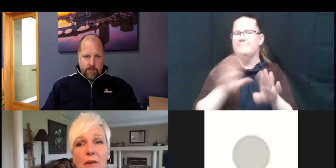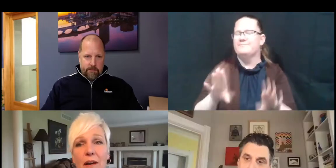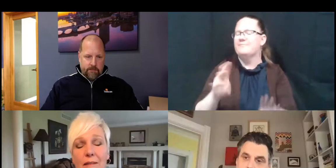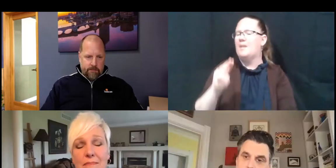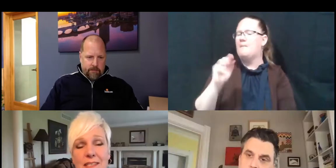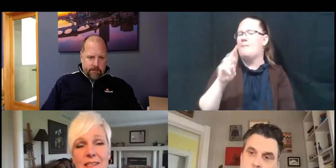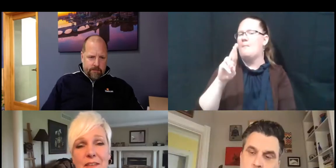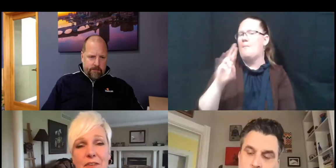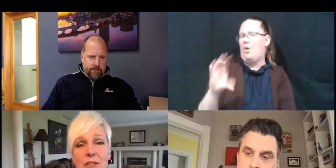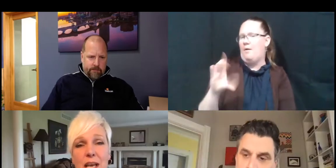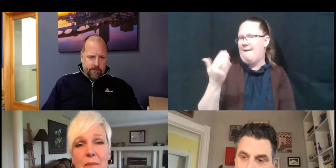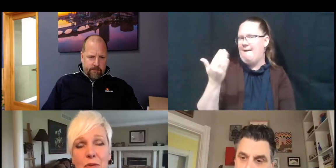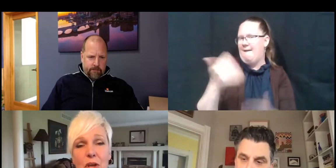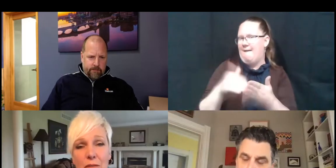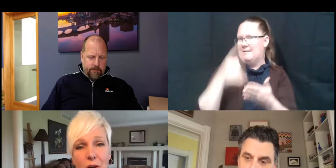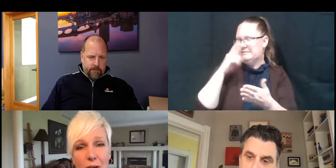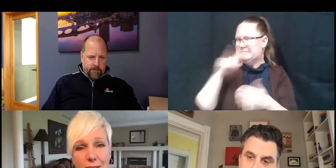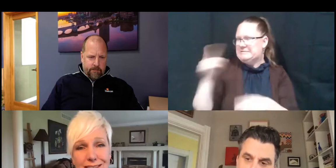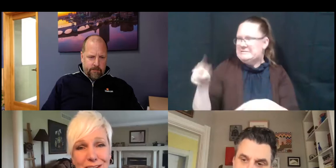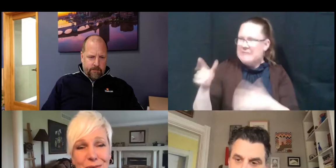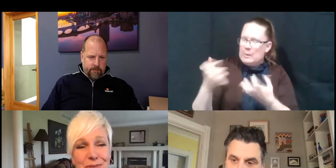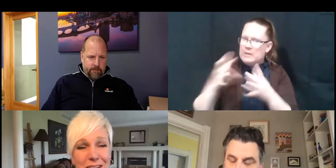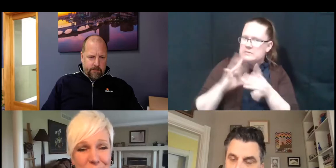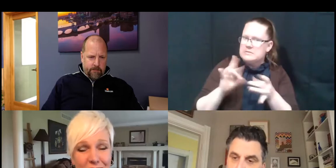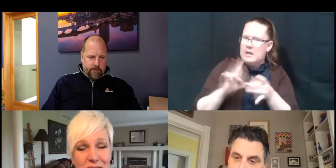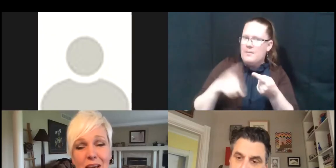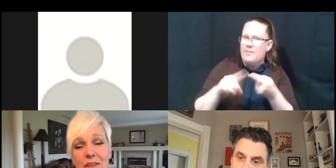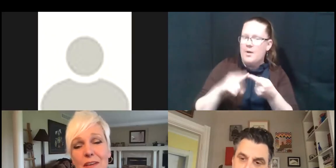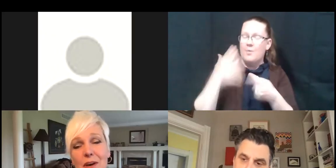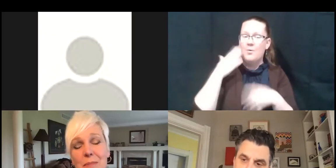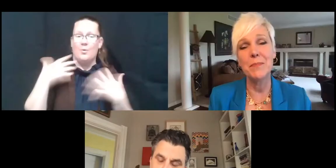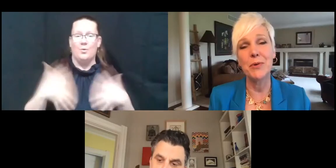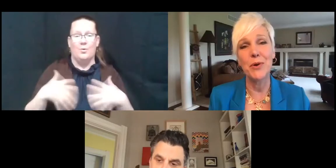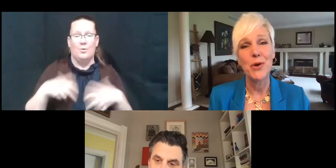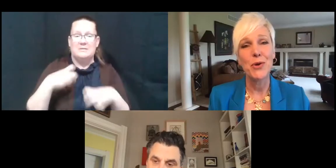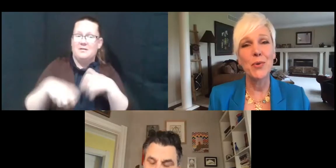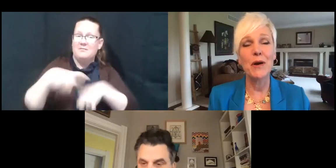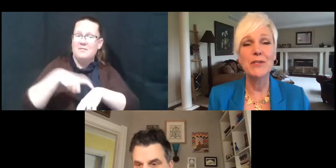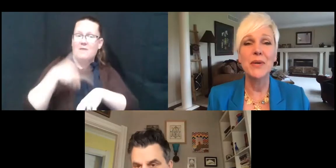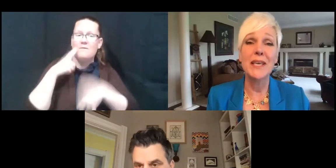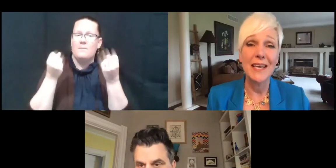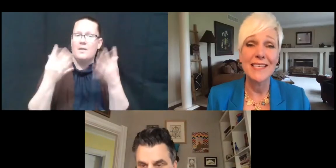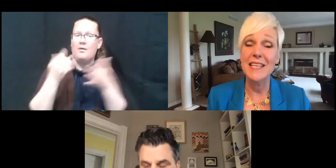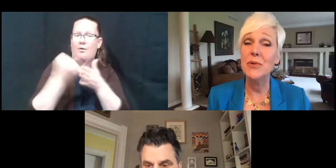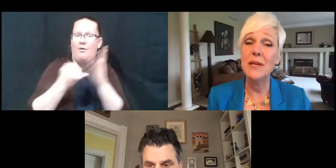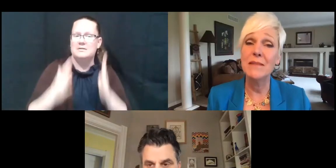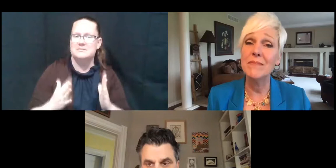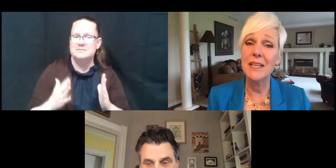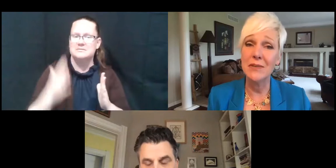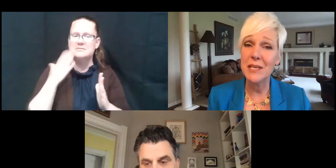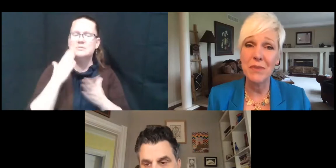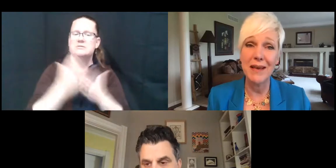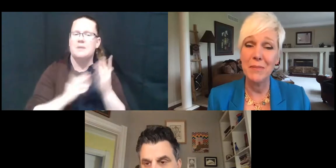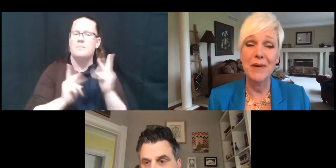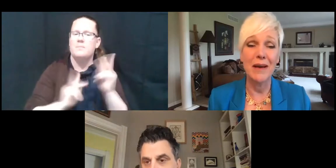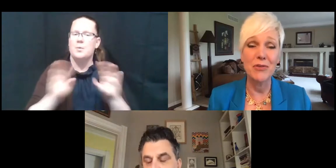about this is a difficult time for a lot of artists. You know, John just kind of hit on people who are doing gigs, and you can, you know,